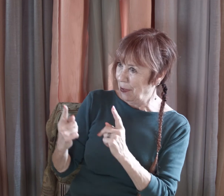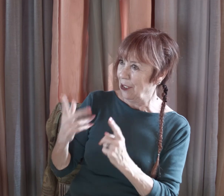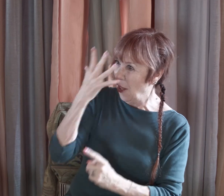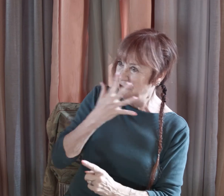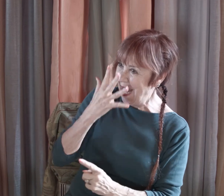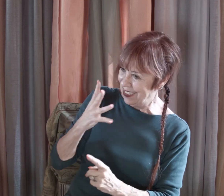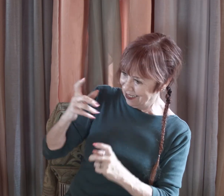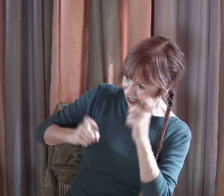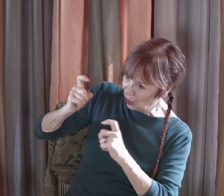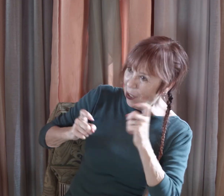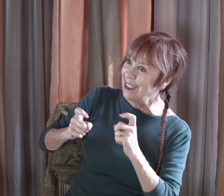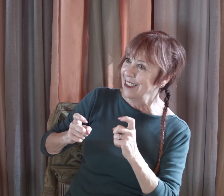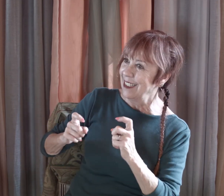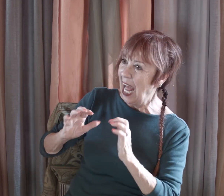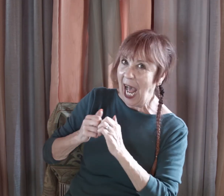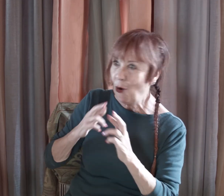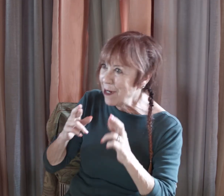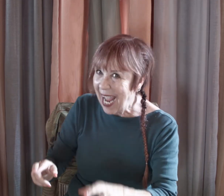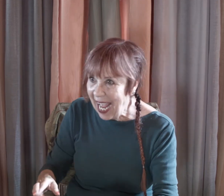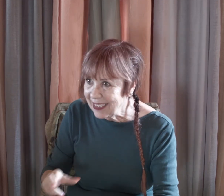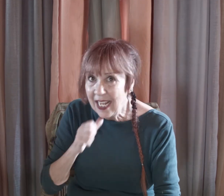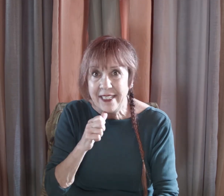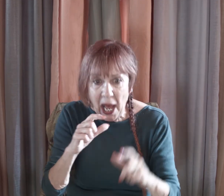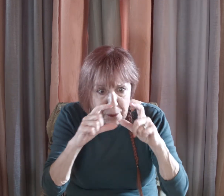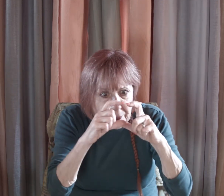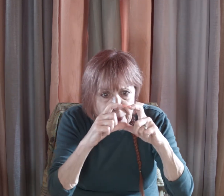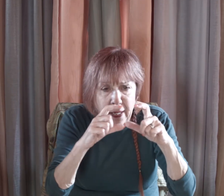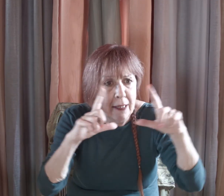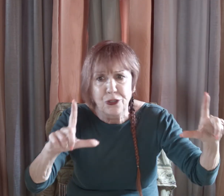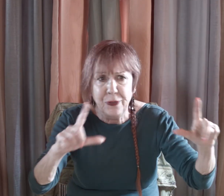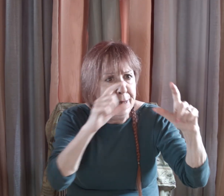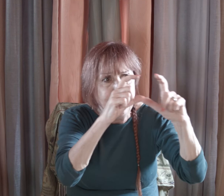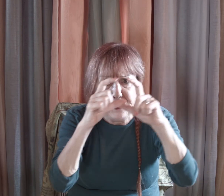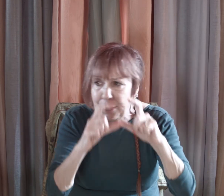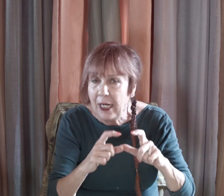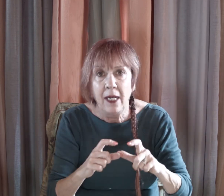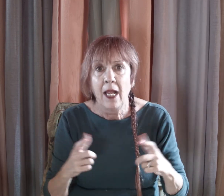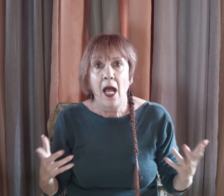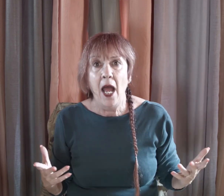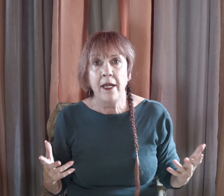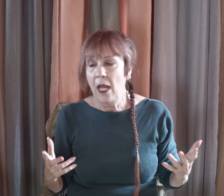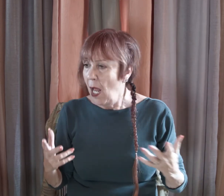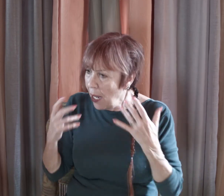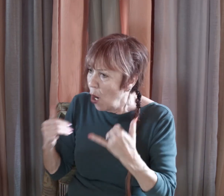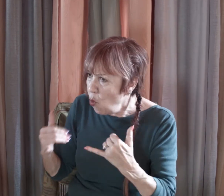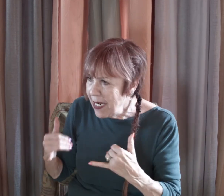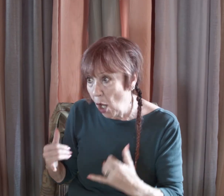see, how somebody reacts. We need to have conversations, not on a screen. And one of the worrisome things is we spend already so much